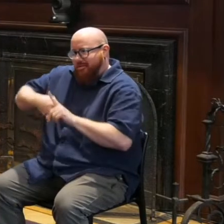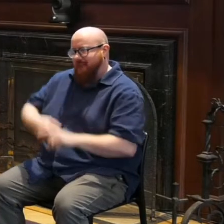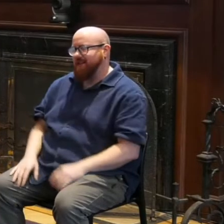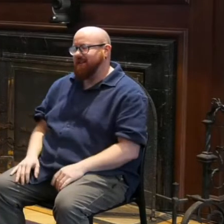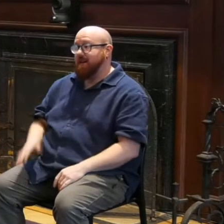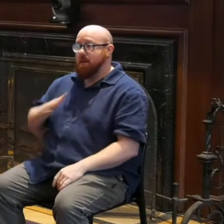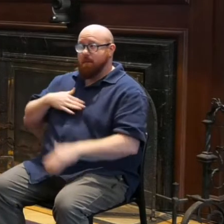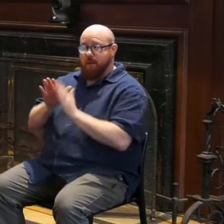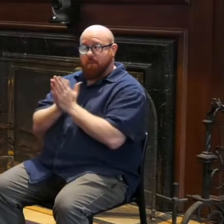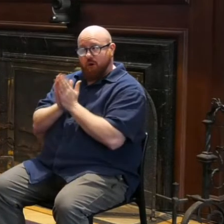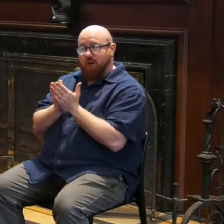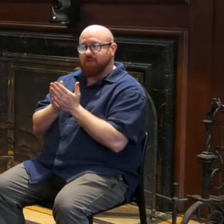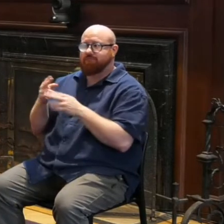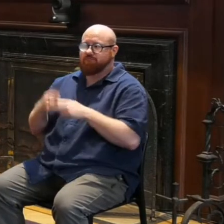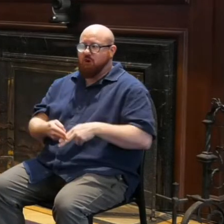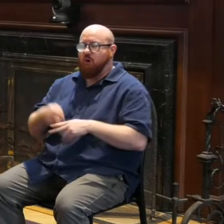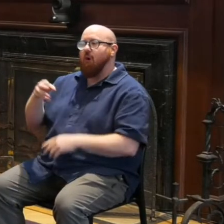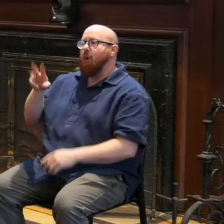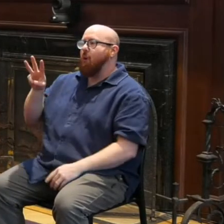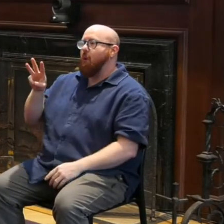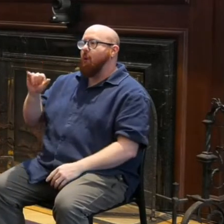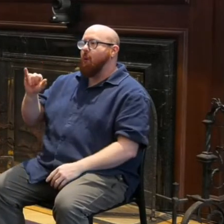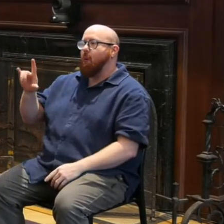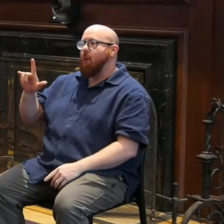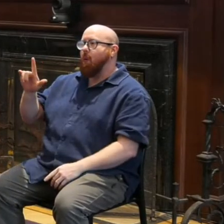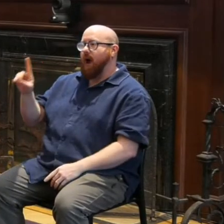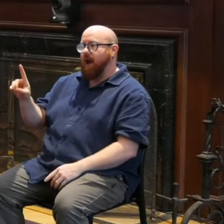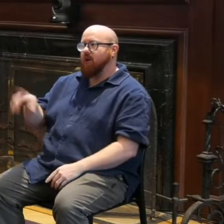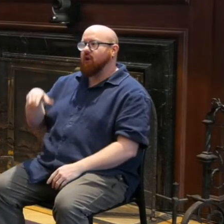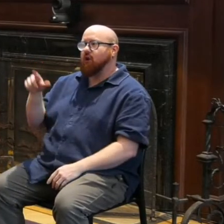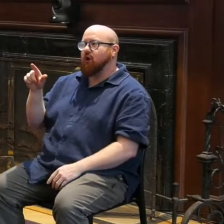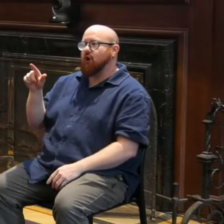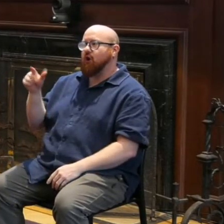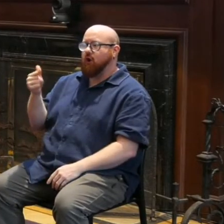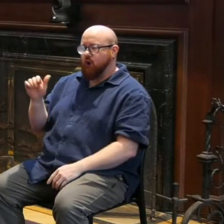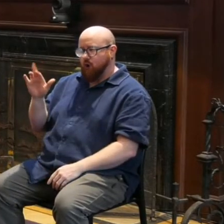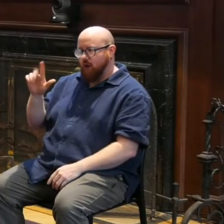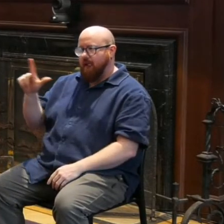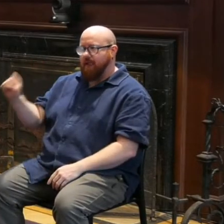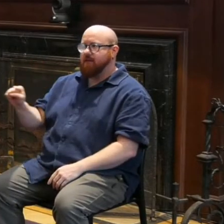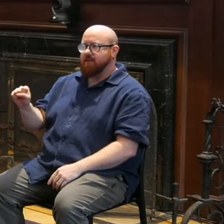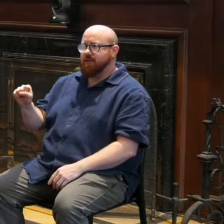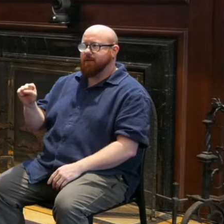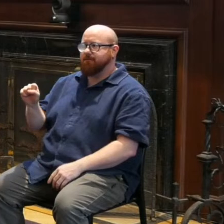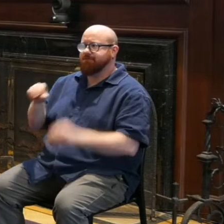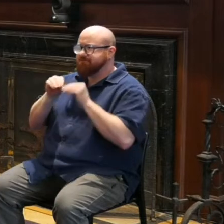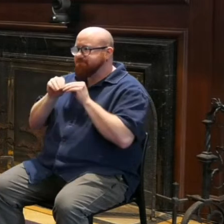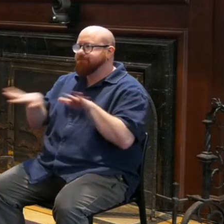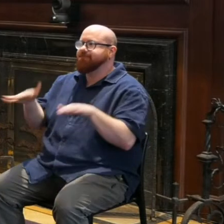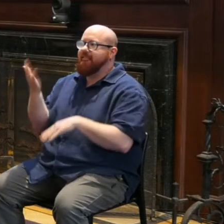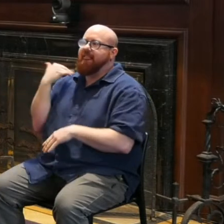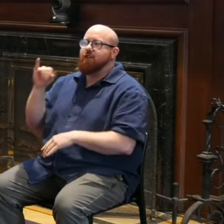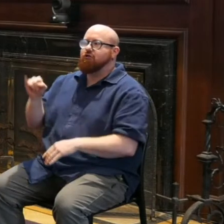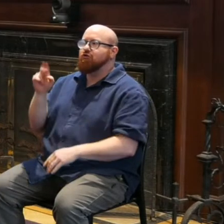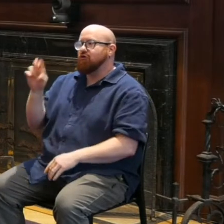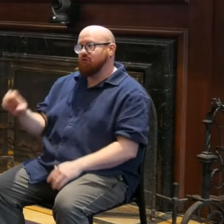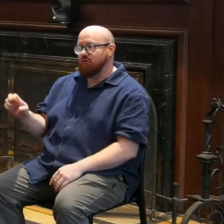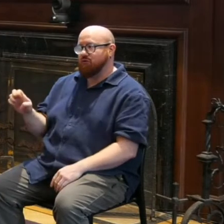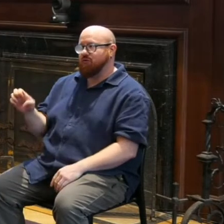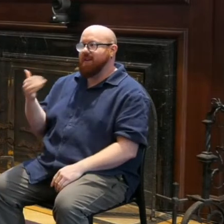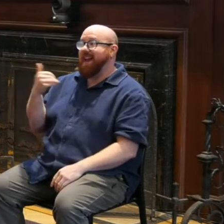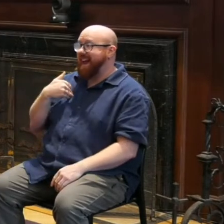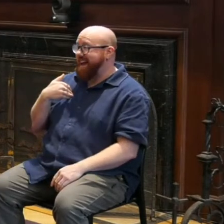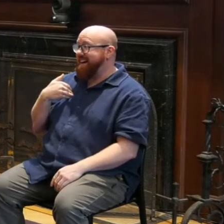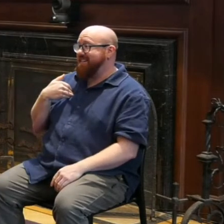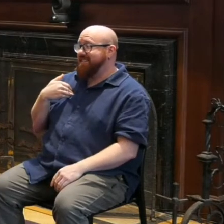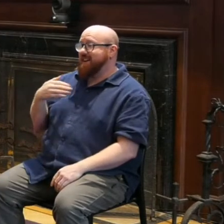My book is called Wild Girls, came out last June from Apprentice House Press here in Baltimore. And there are wild girls here from my